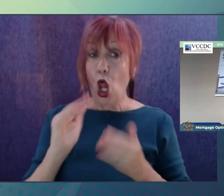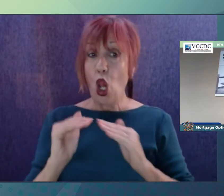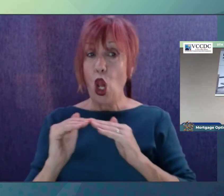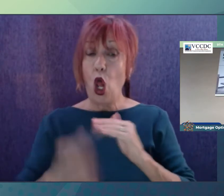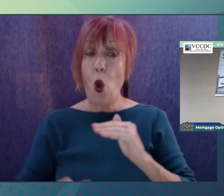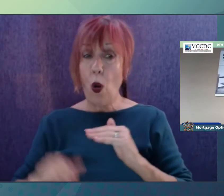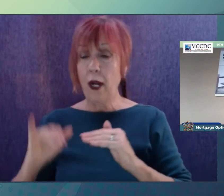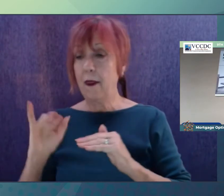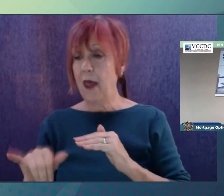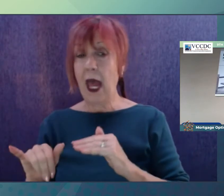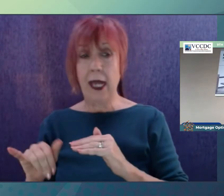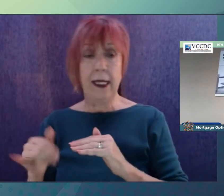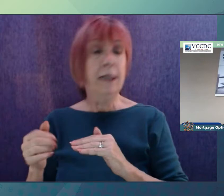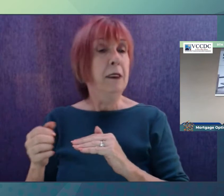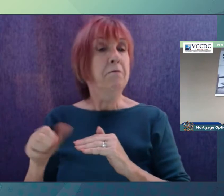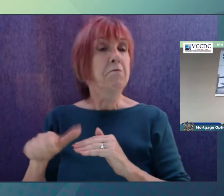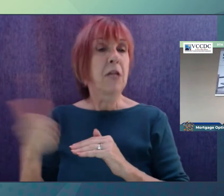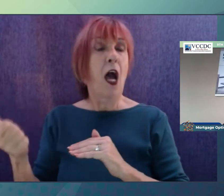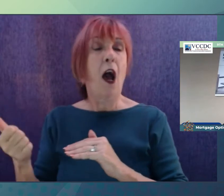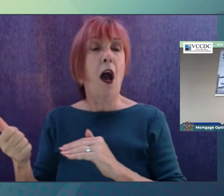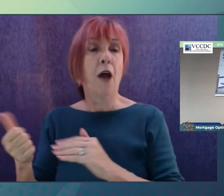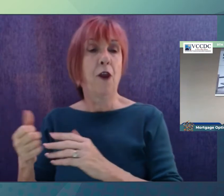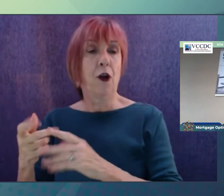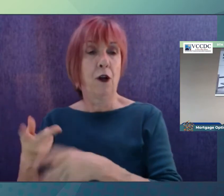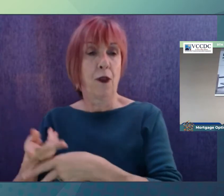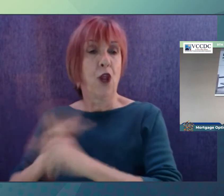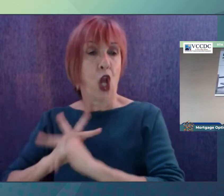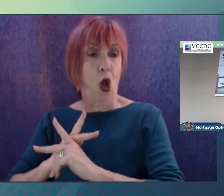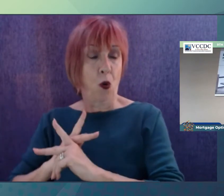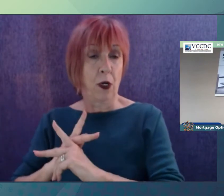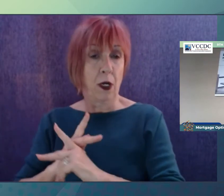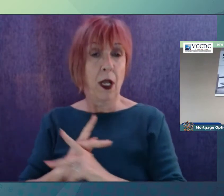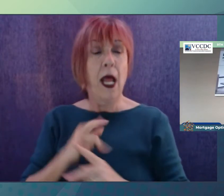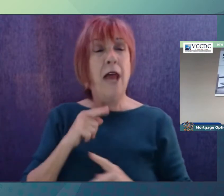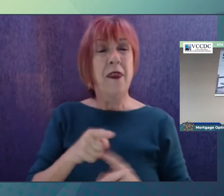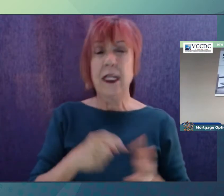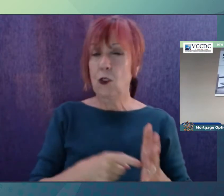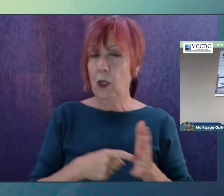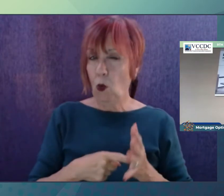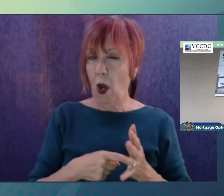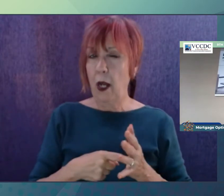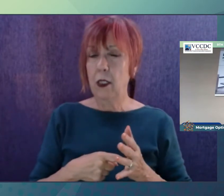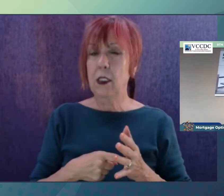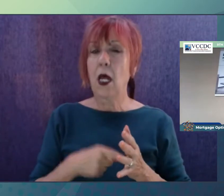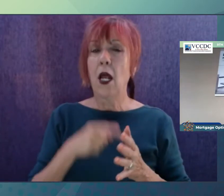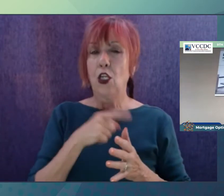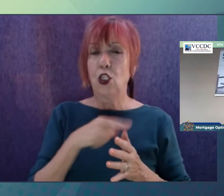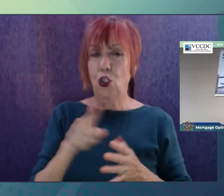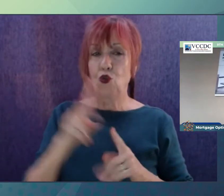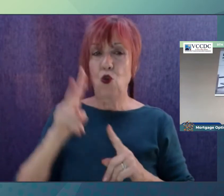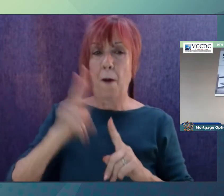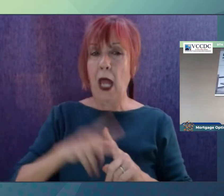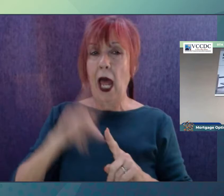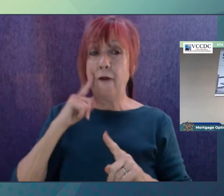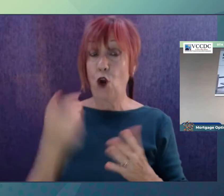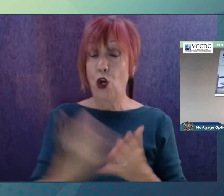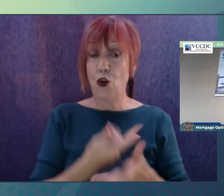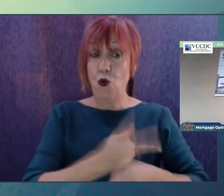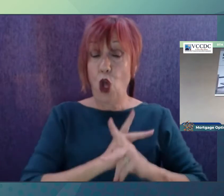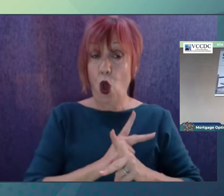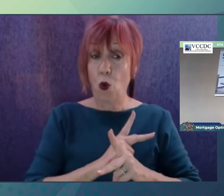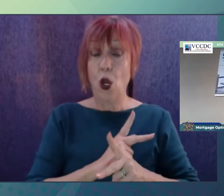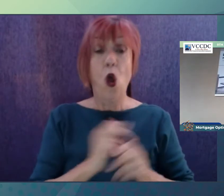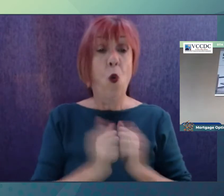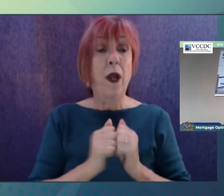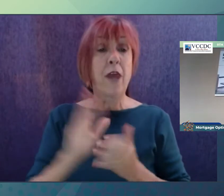rate across several credit products. This type of refinancing requires the consumer or business to apply for a new loan at a lower rate